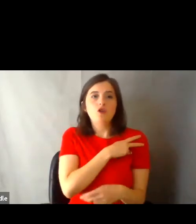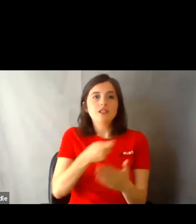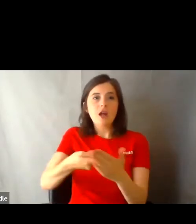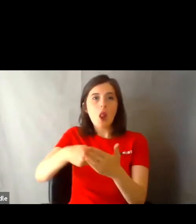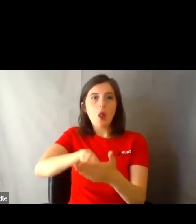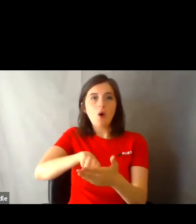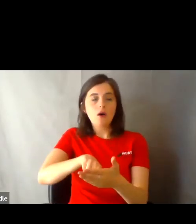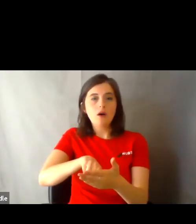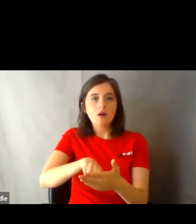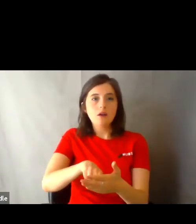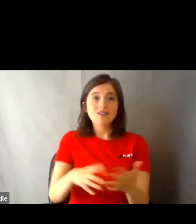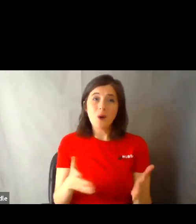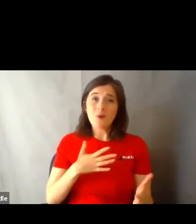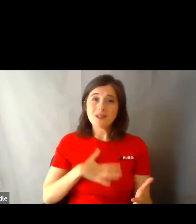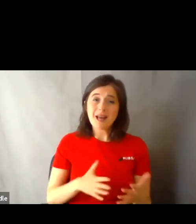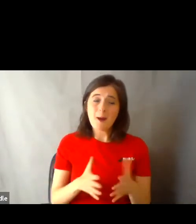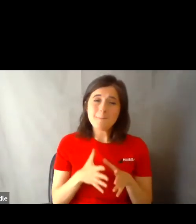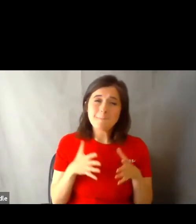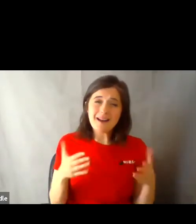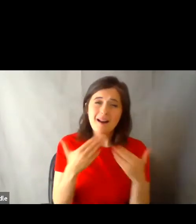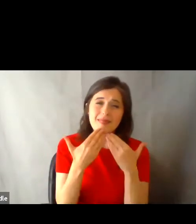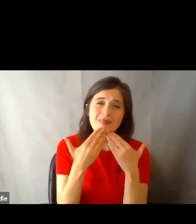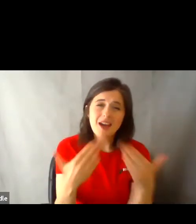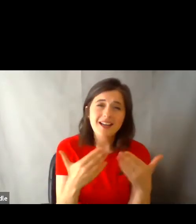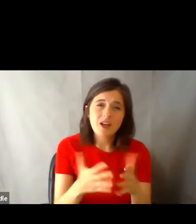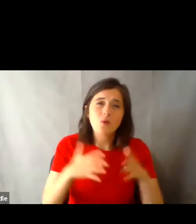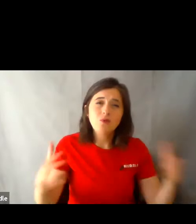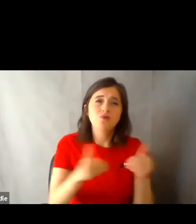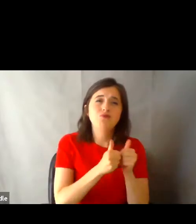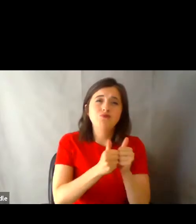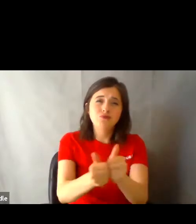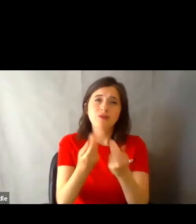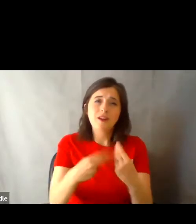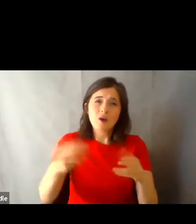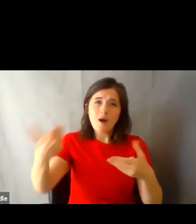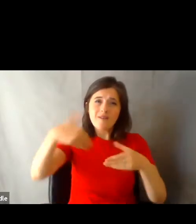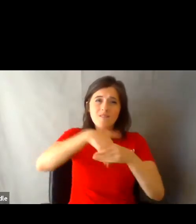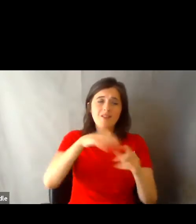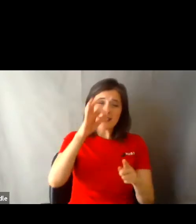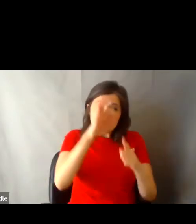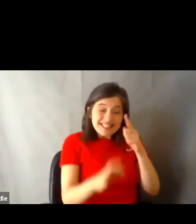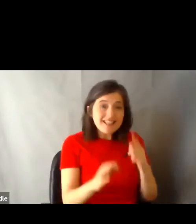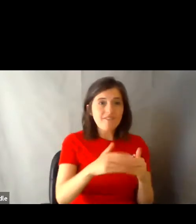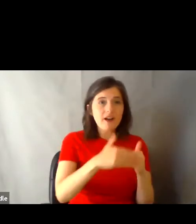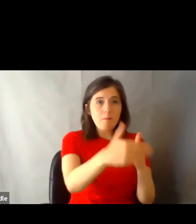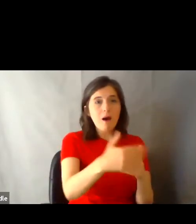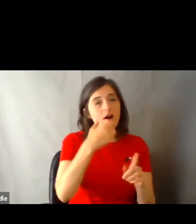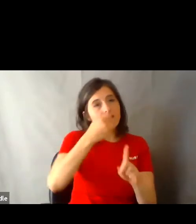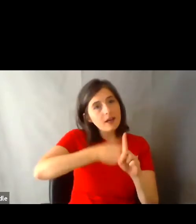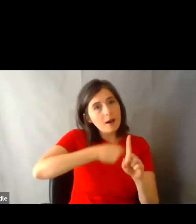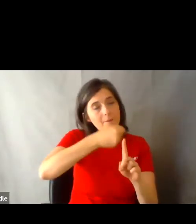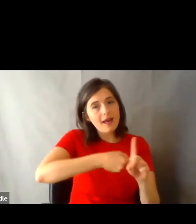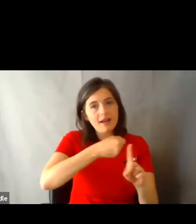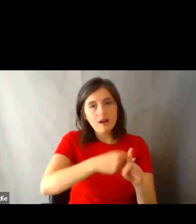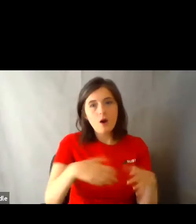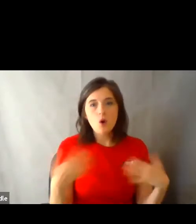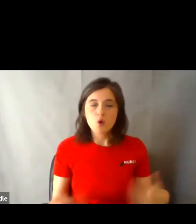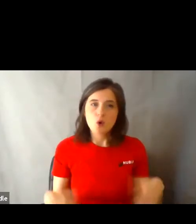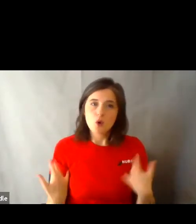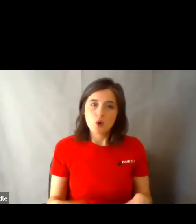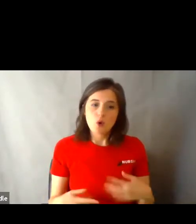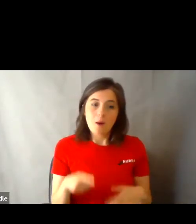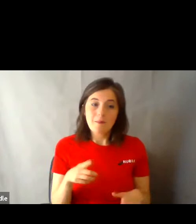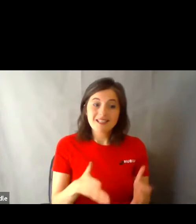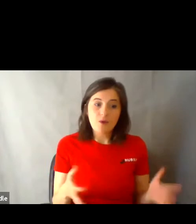So a huge thank you and so much solidarity to all of you who took part in that specific part of the campaign, because that was the